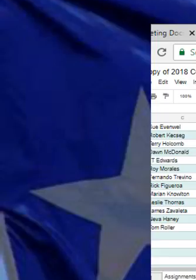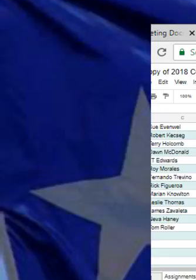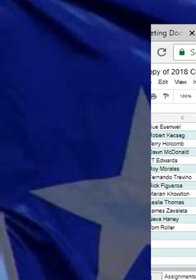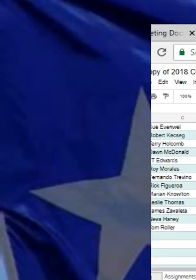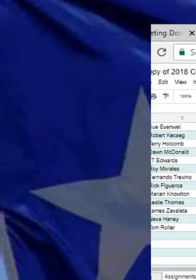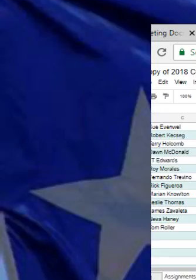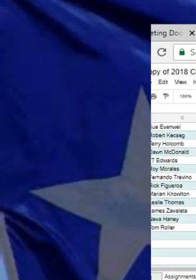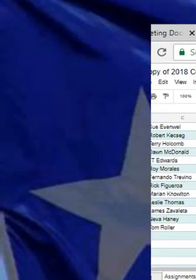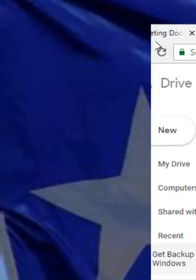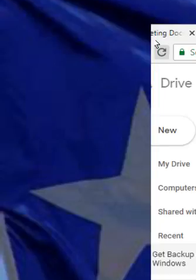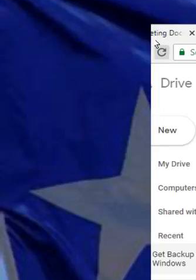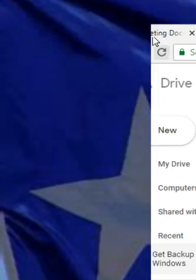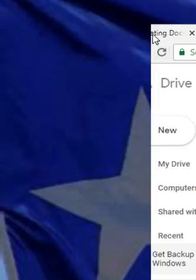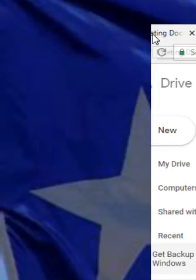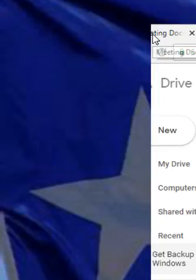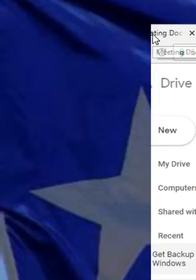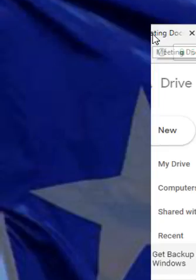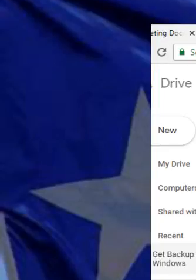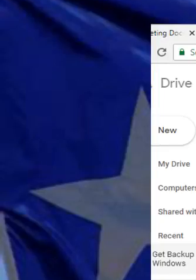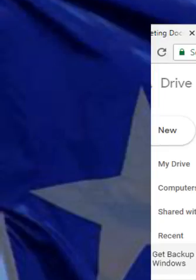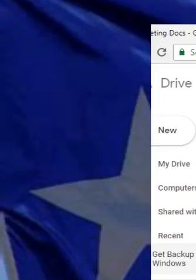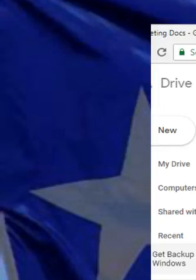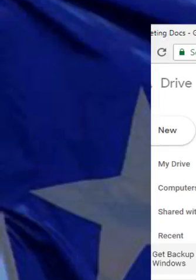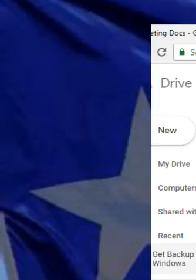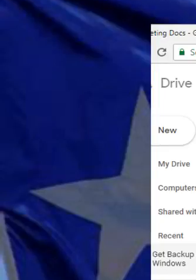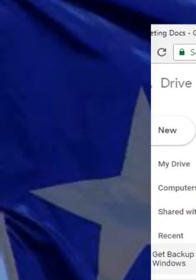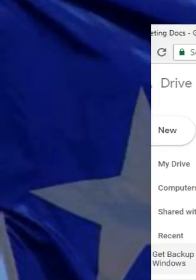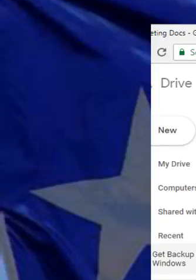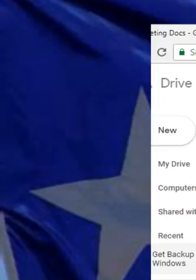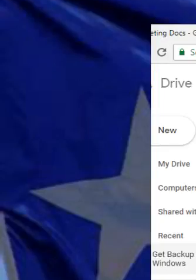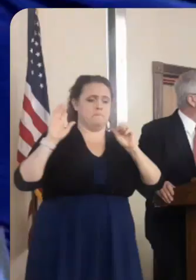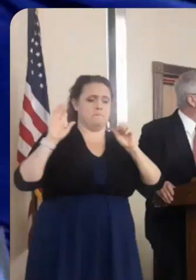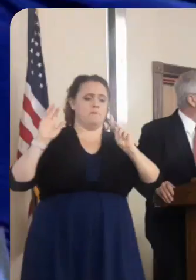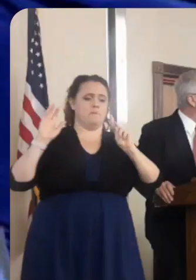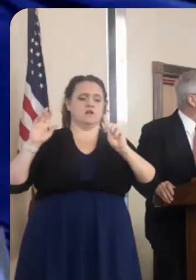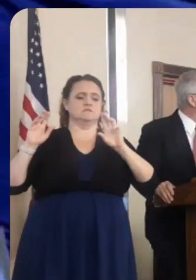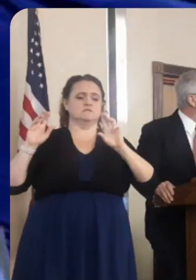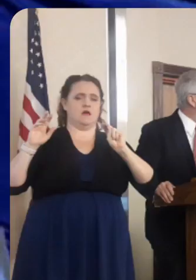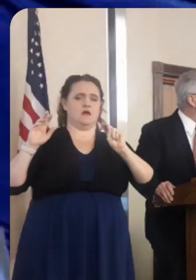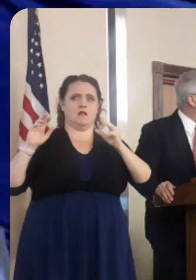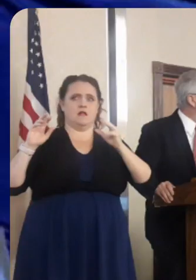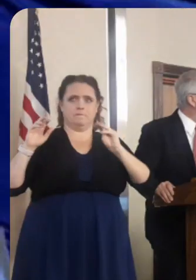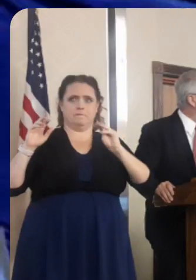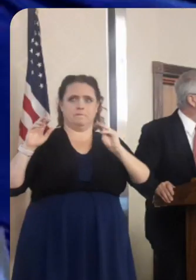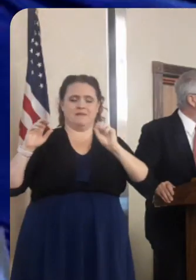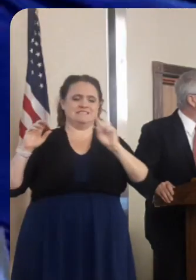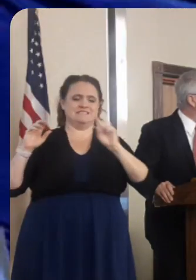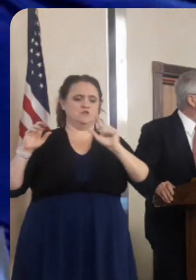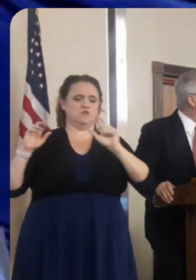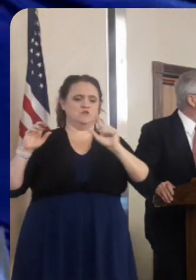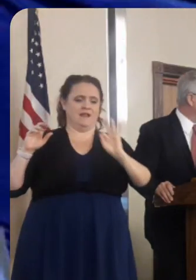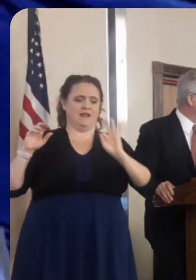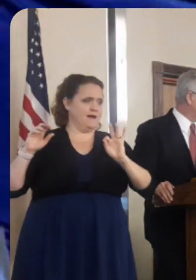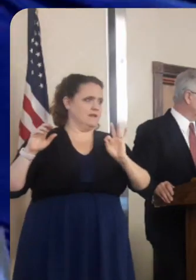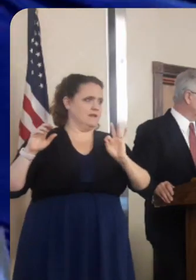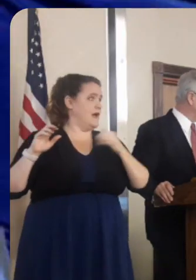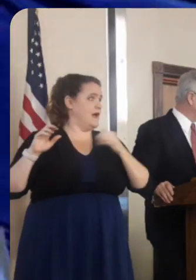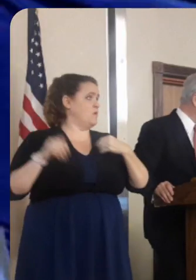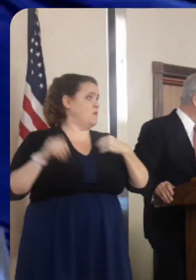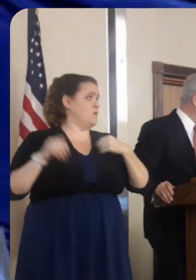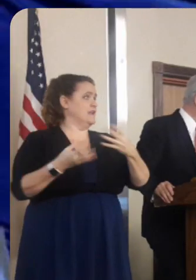Mr. Chairman, Mark Dunham, SD 29. I'd like to sit there and give the opportunity for Barbara Carrasco to